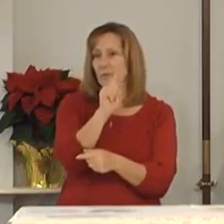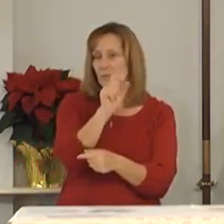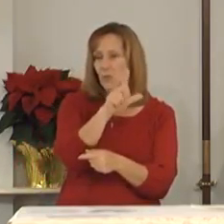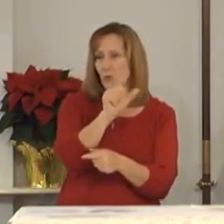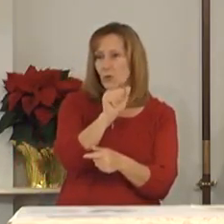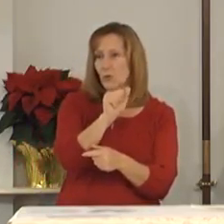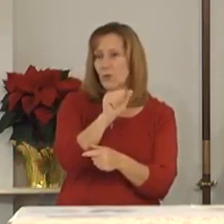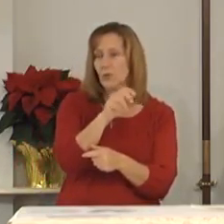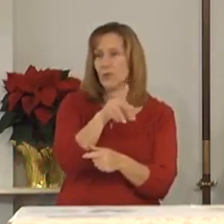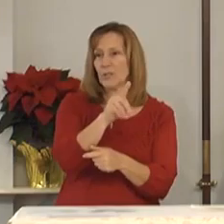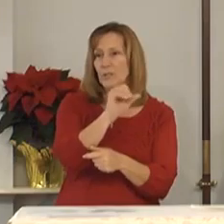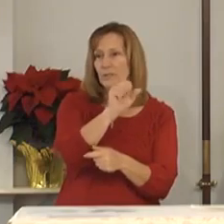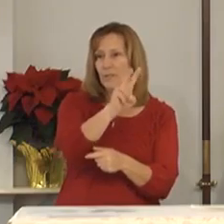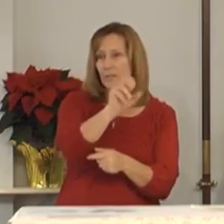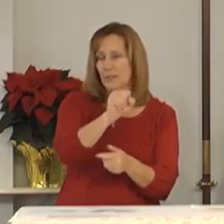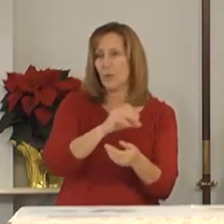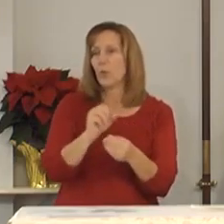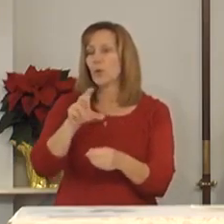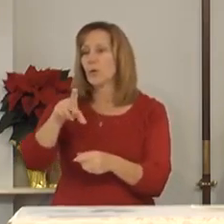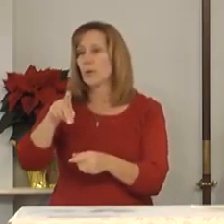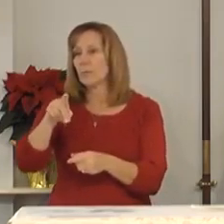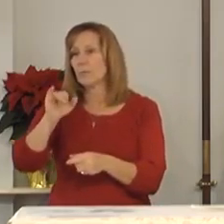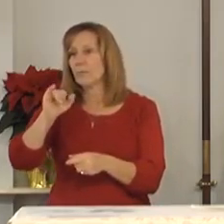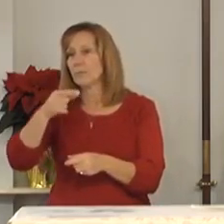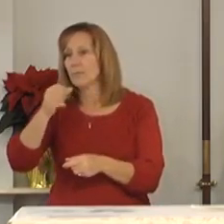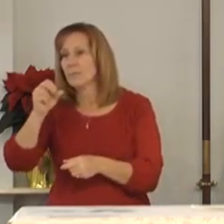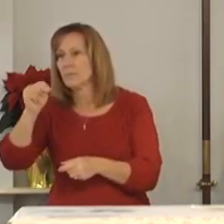or two young pigeons.